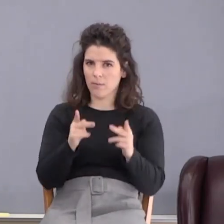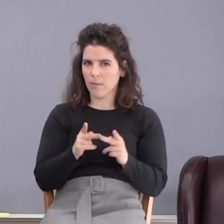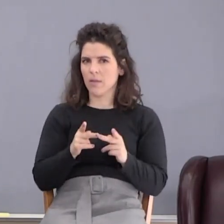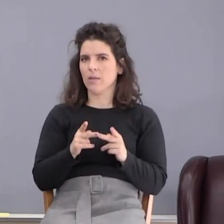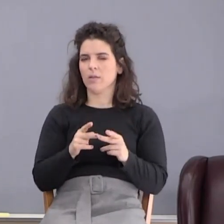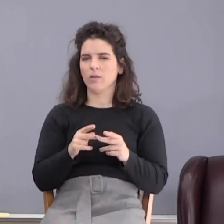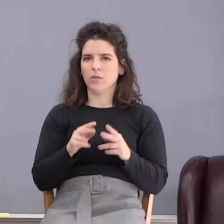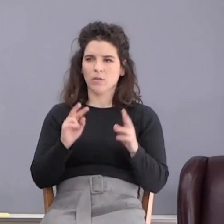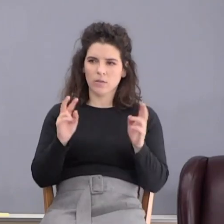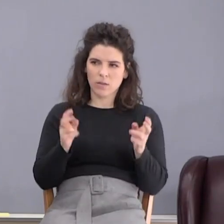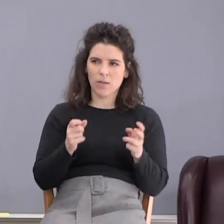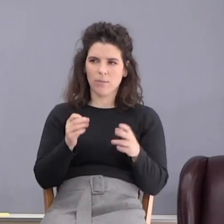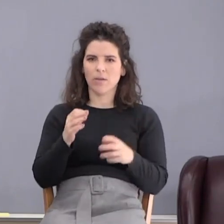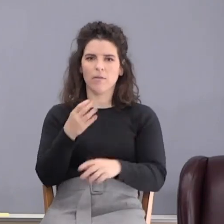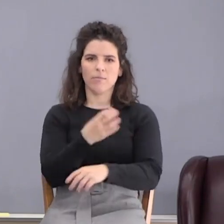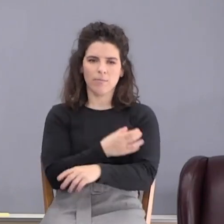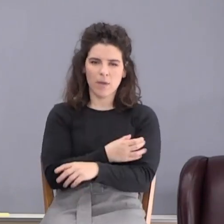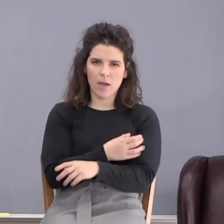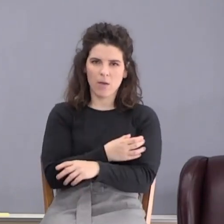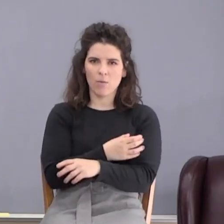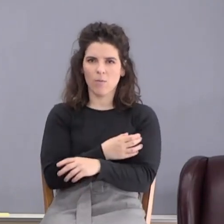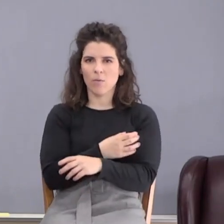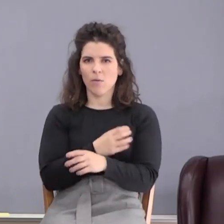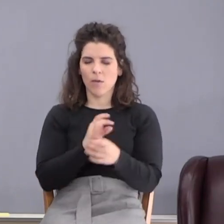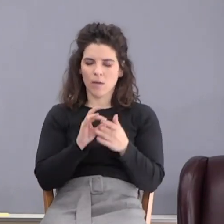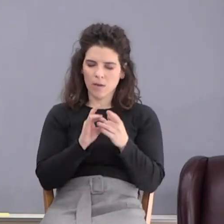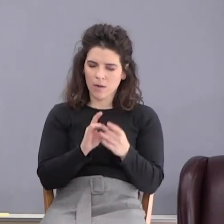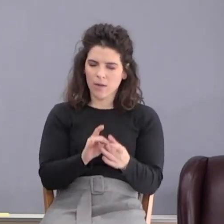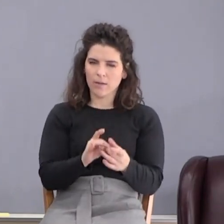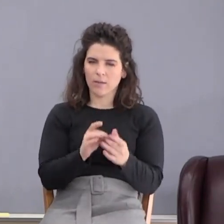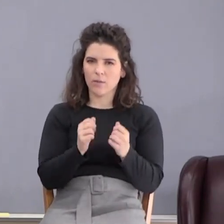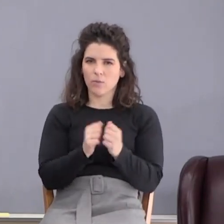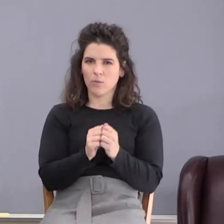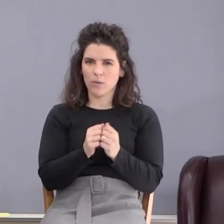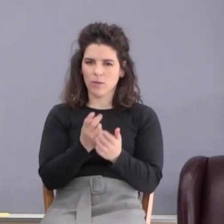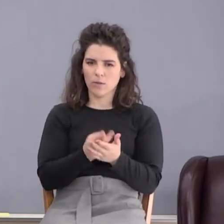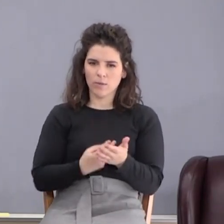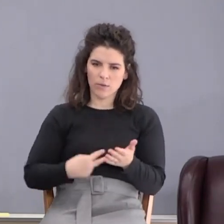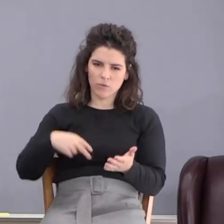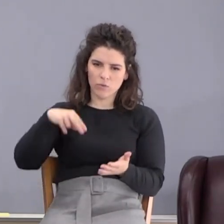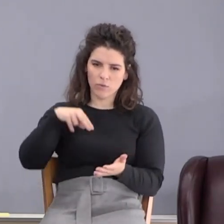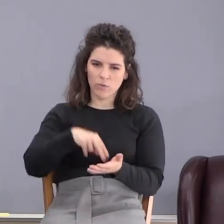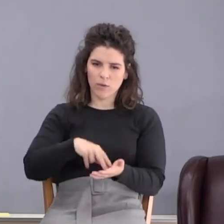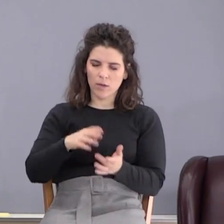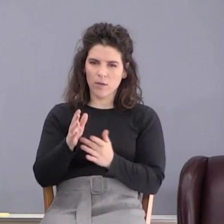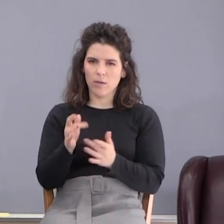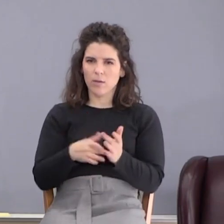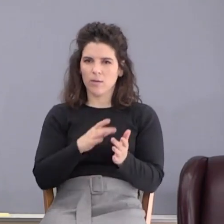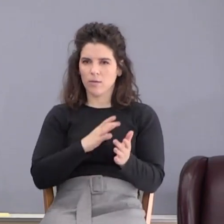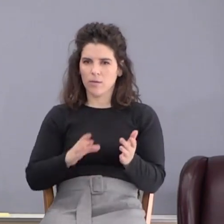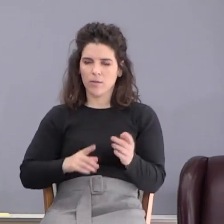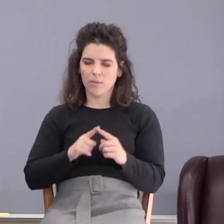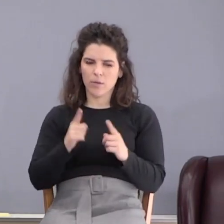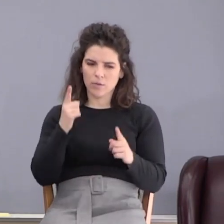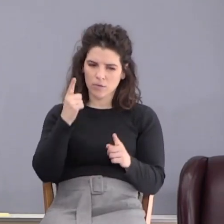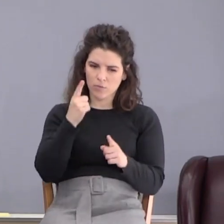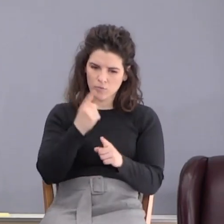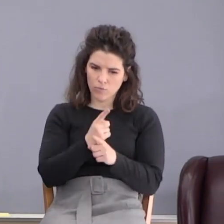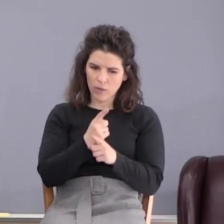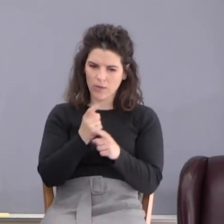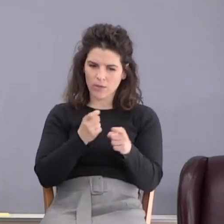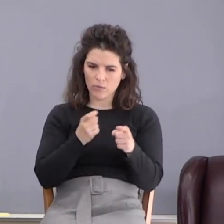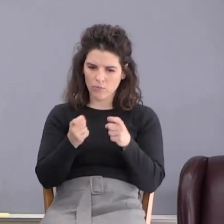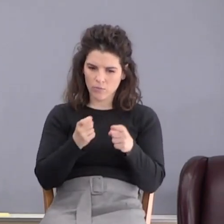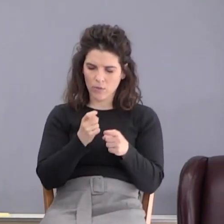this issue of power associated with the resurrection of Jesus Christ, but it's the right to reign